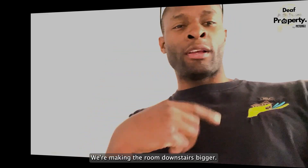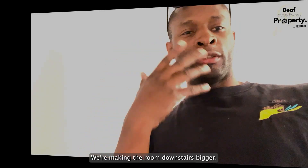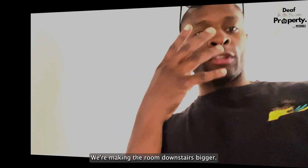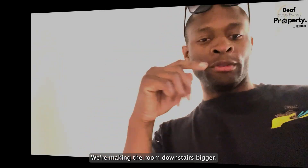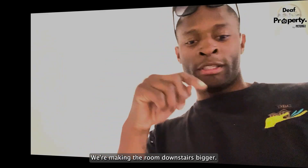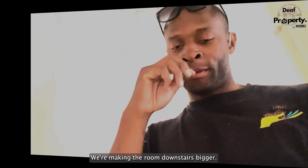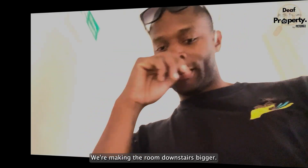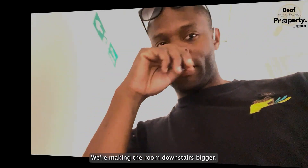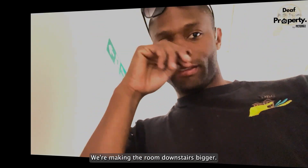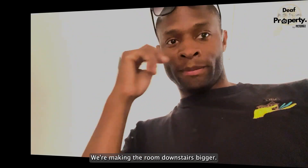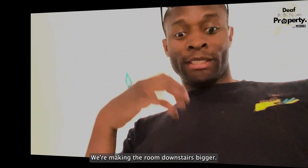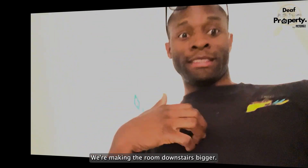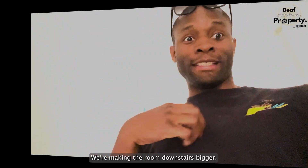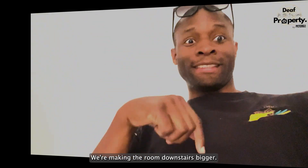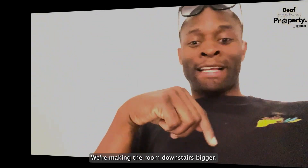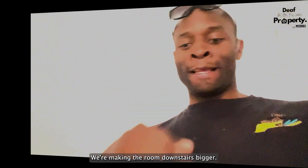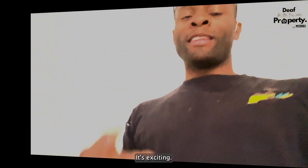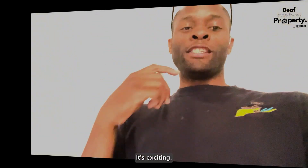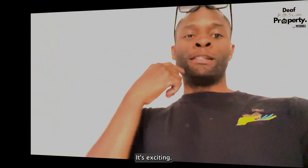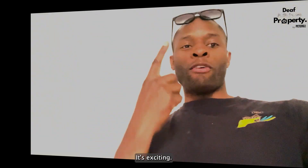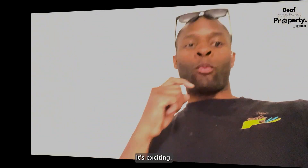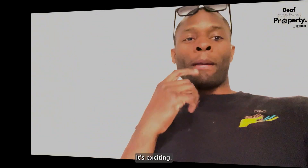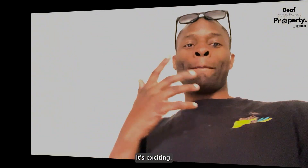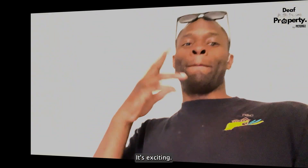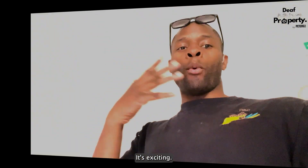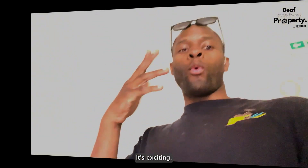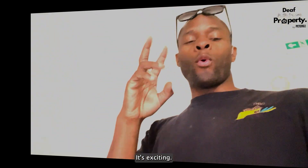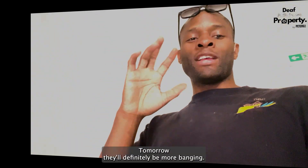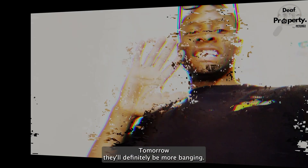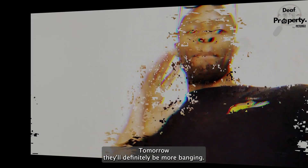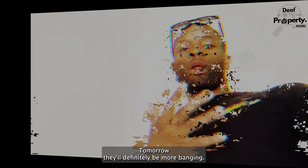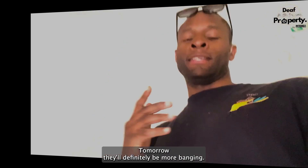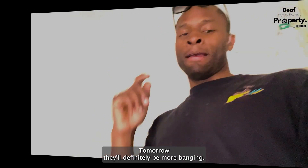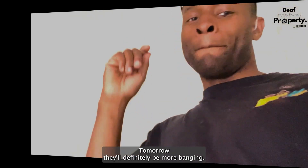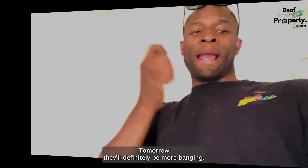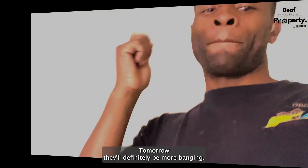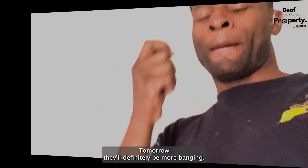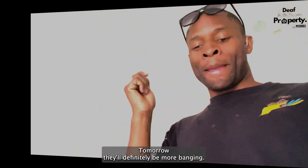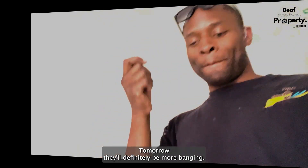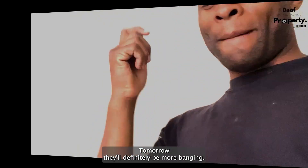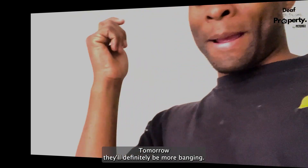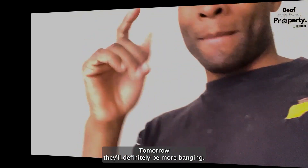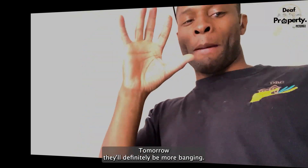We're making the room downstairs bigger. It's exciting. Tomorrow, there'll definitely be more